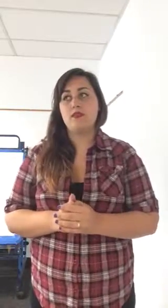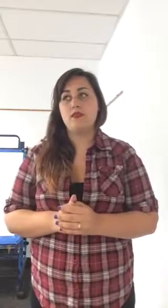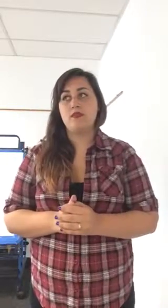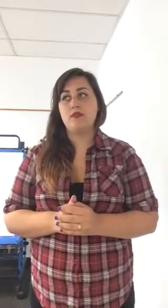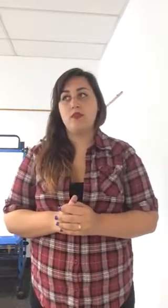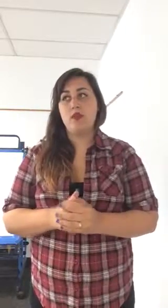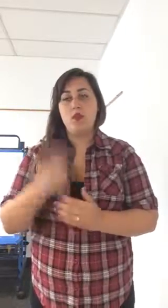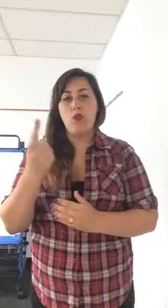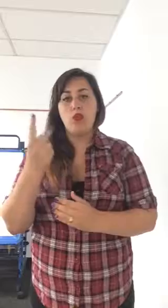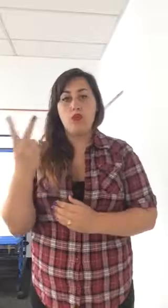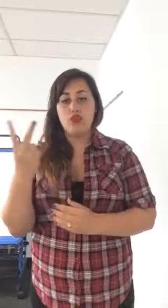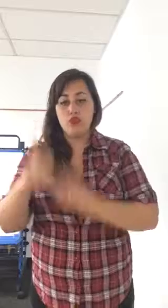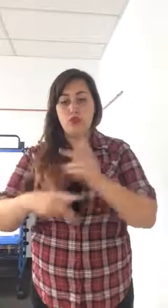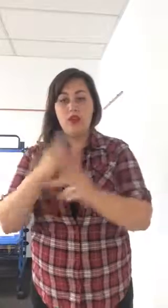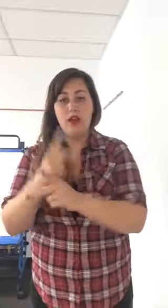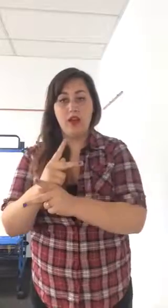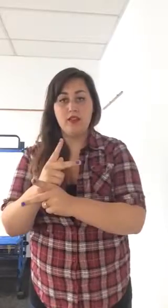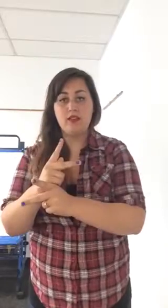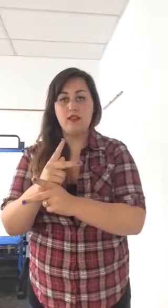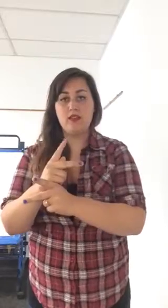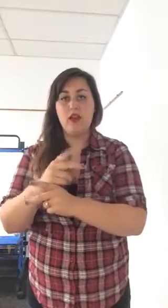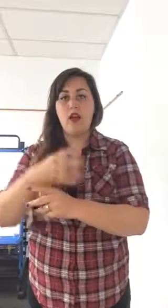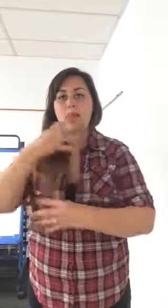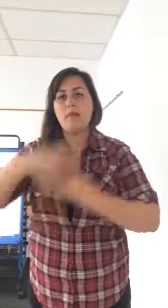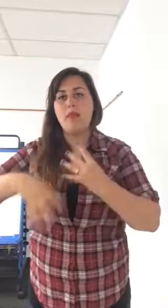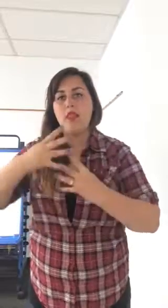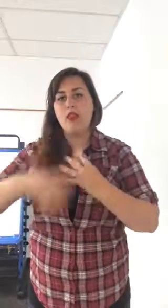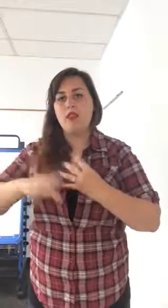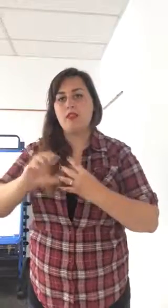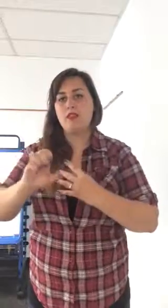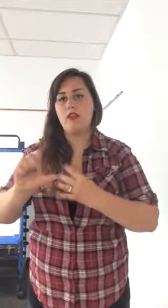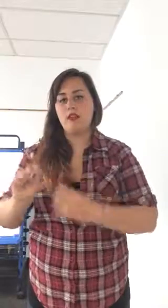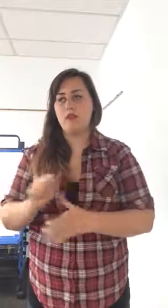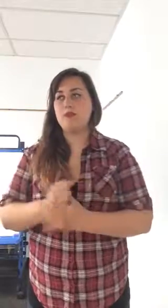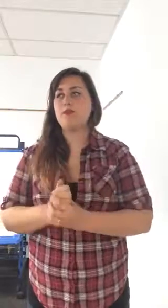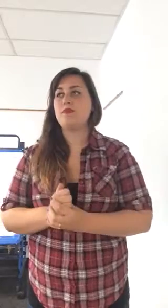One of the 2 types of blood cells that we know that it makes. Kayla? Yeah?